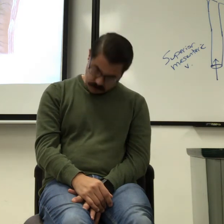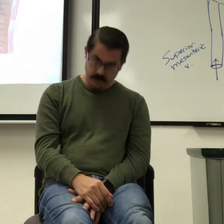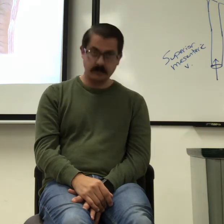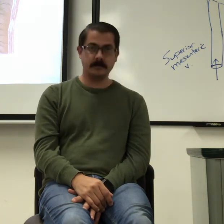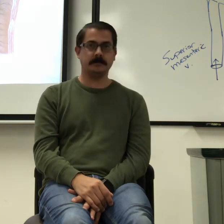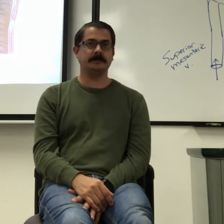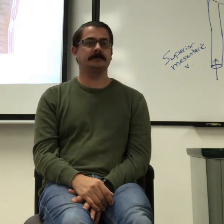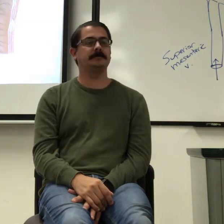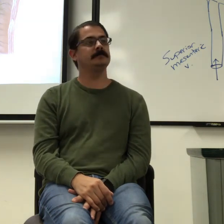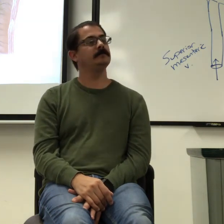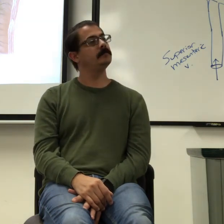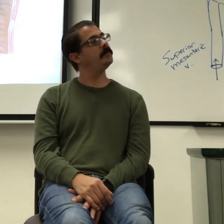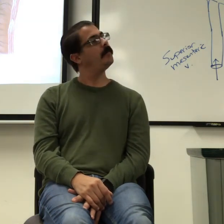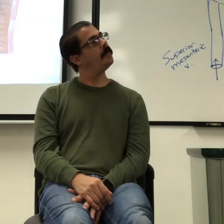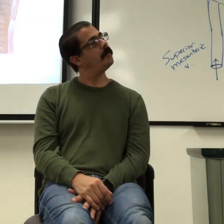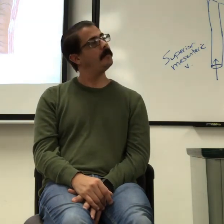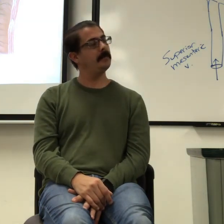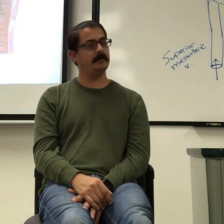Okay.